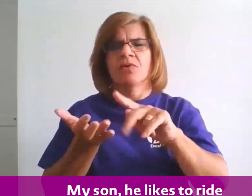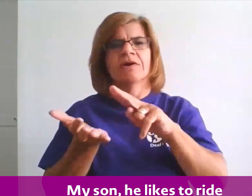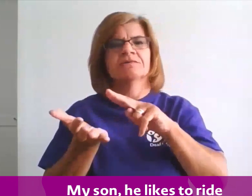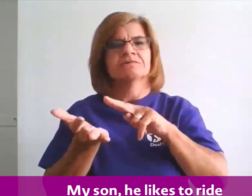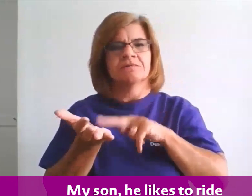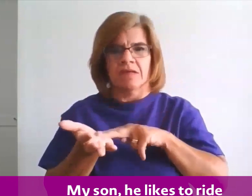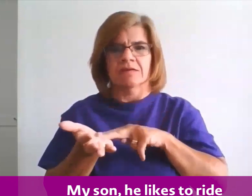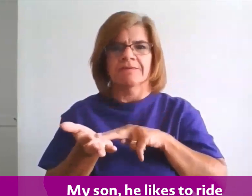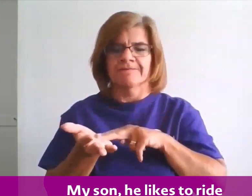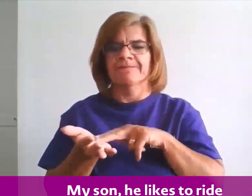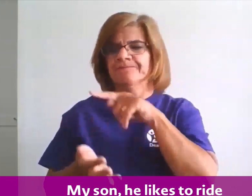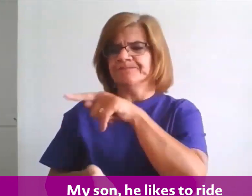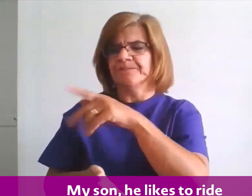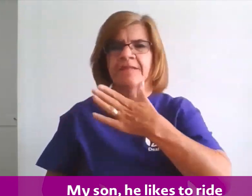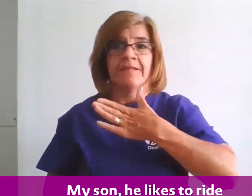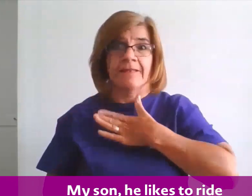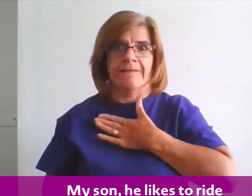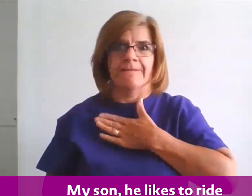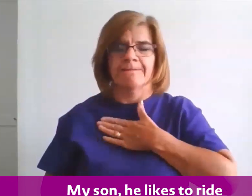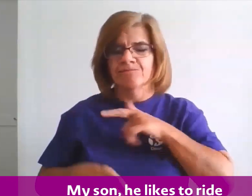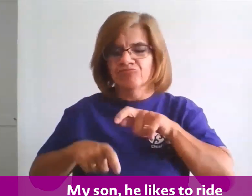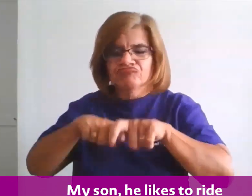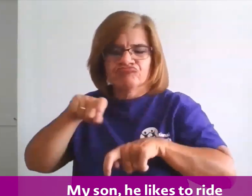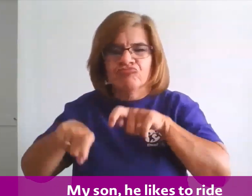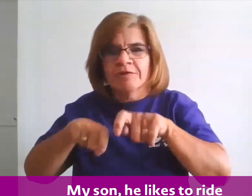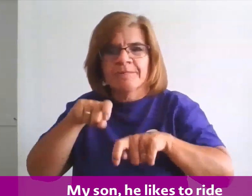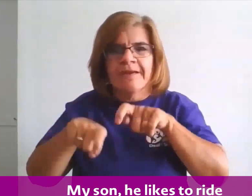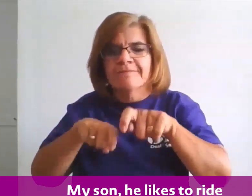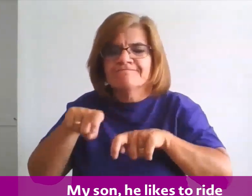My son likes to ride his bike to the park.